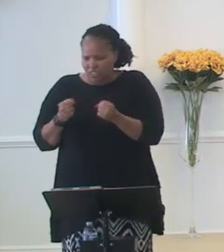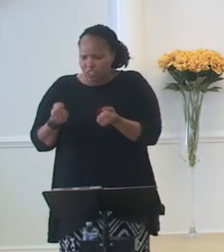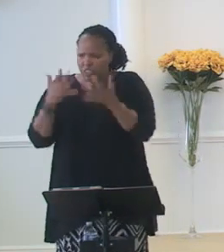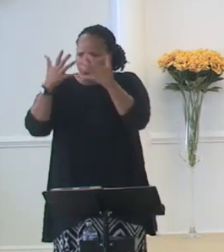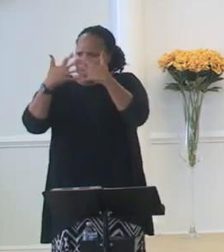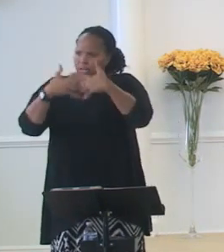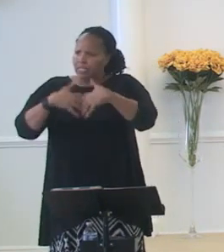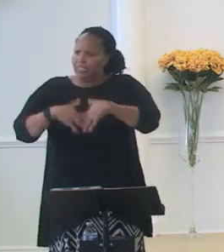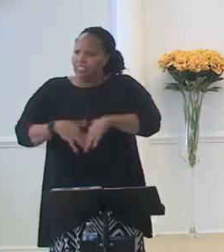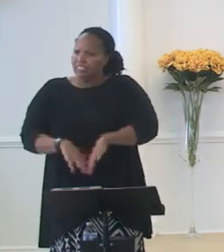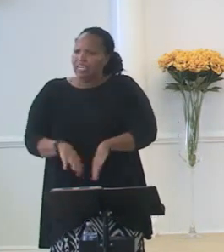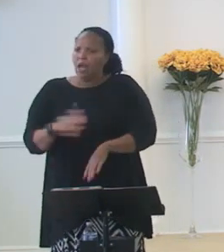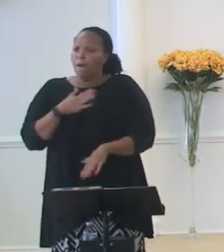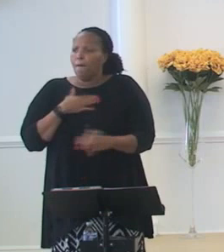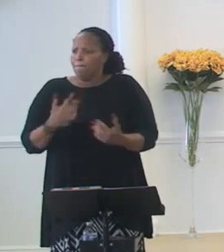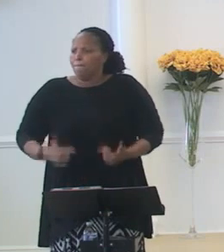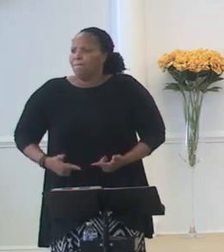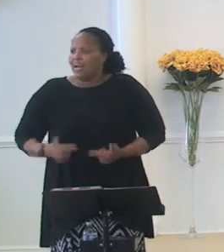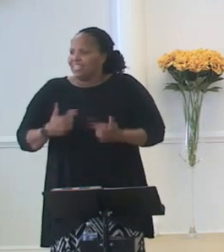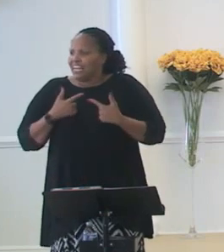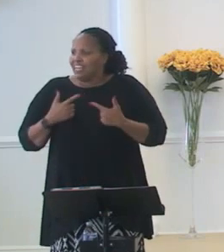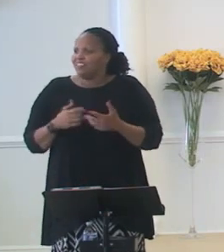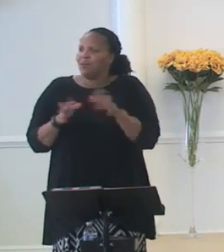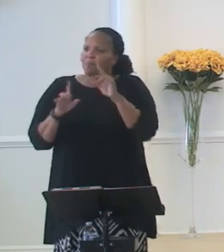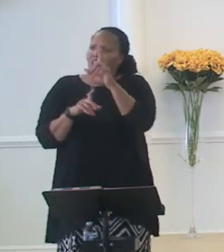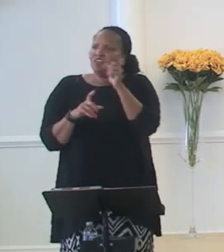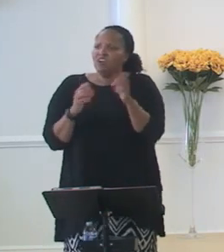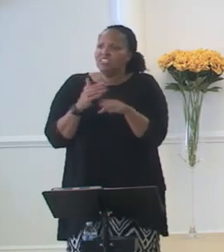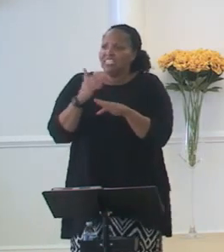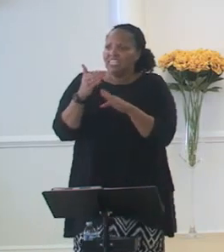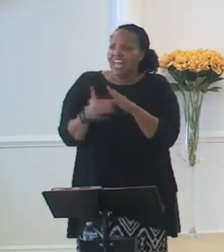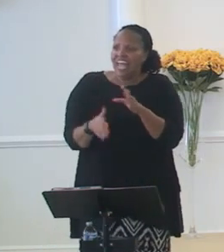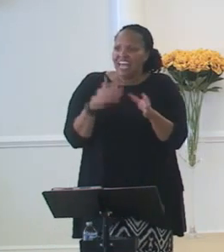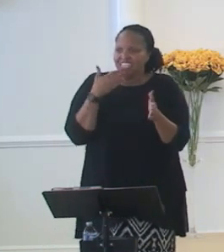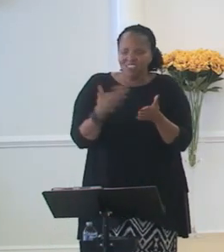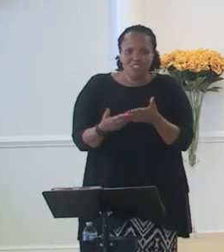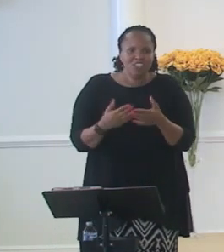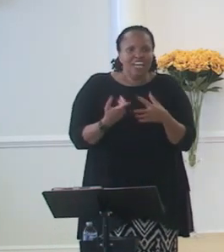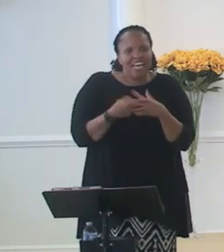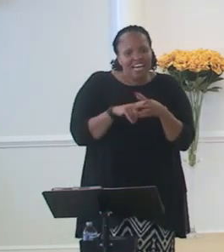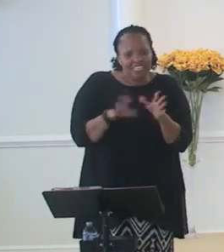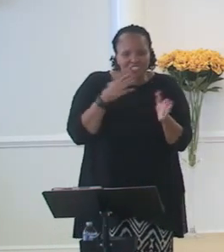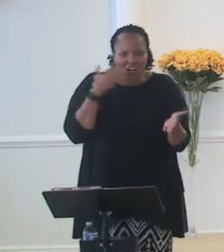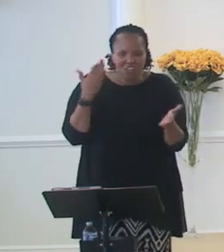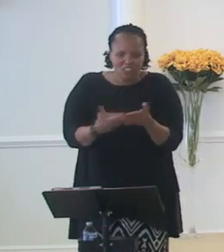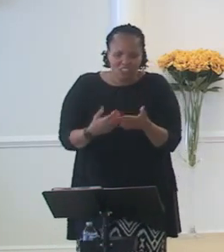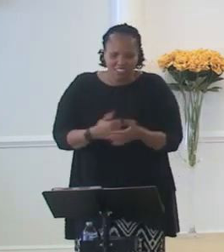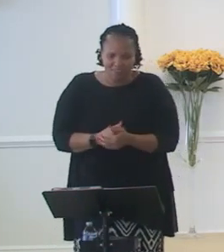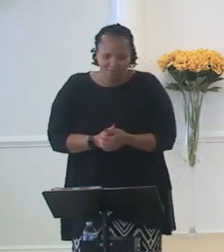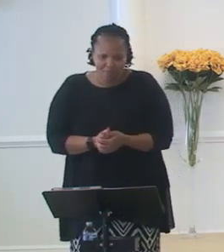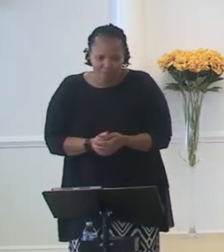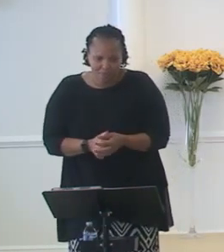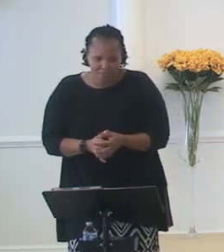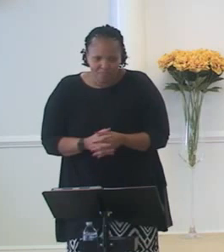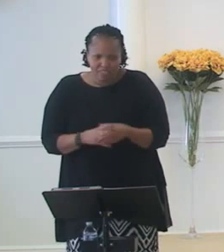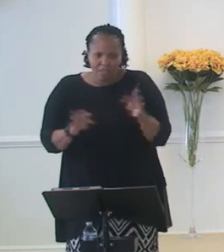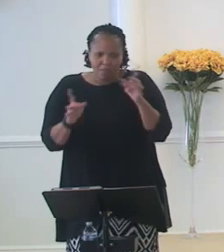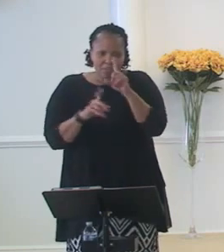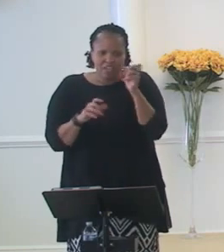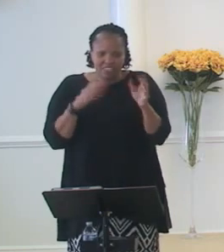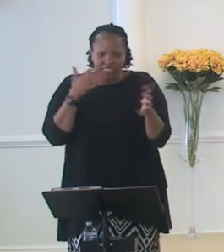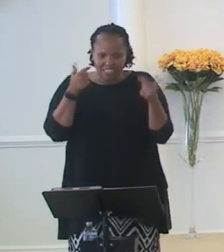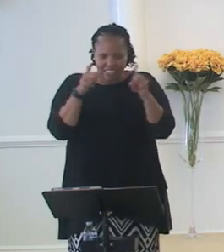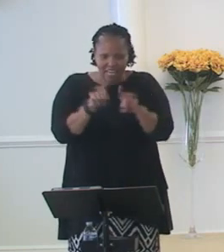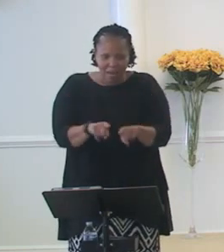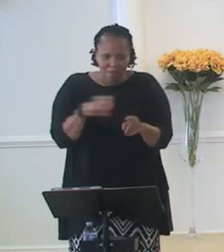life. Because it's good, it ends good, it begins good, because it's coming out of good